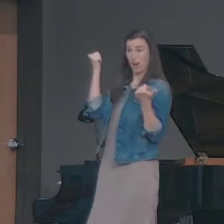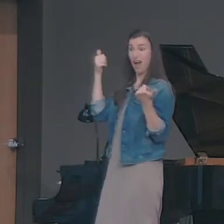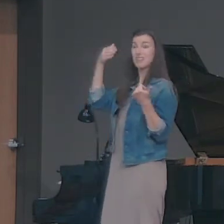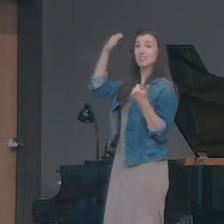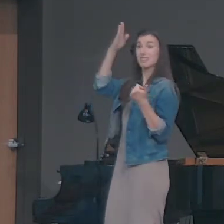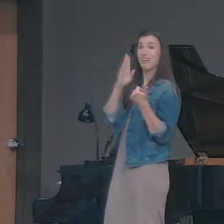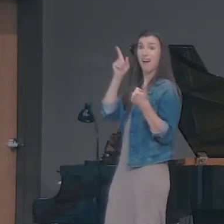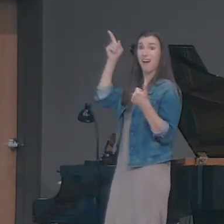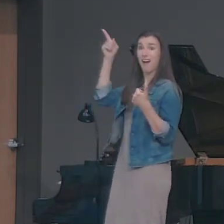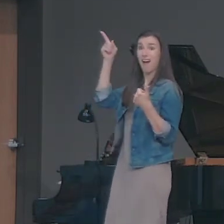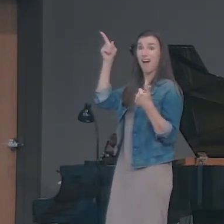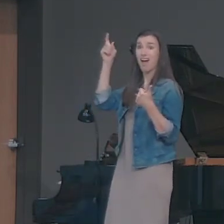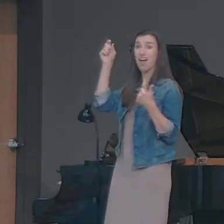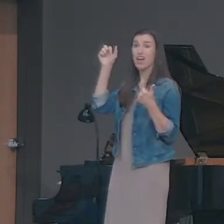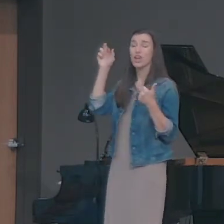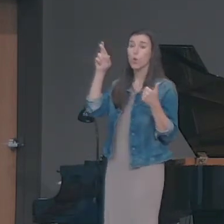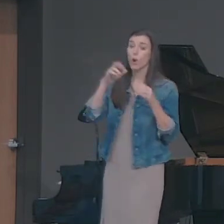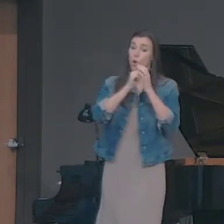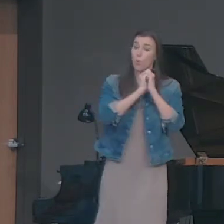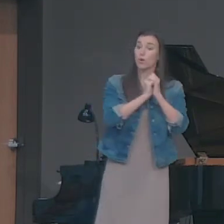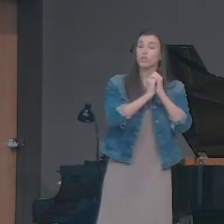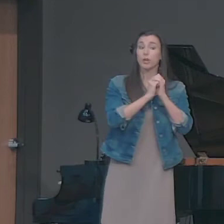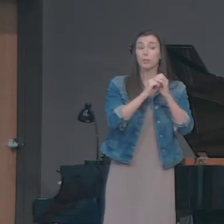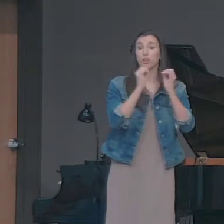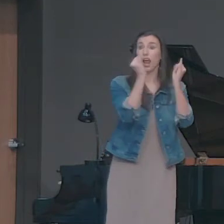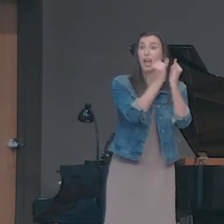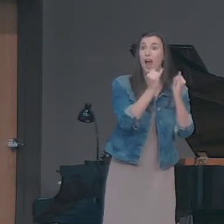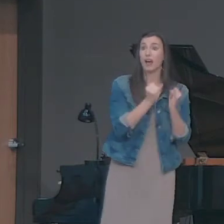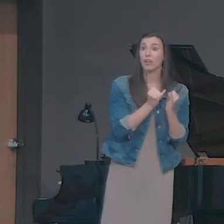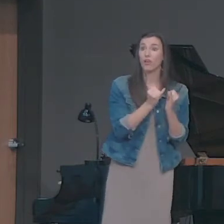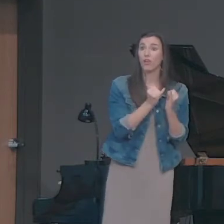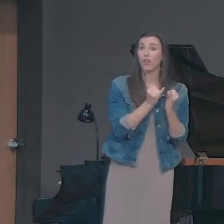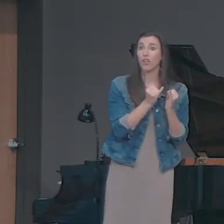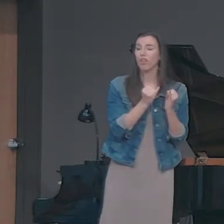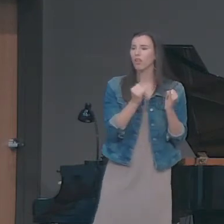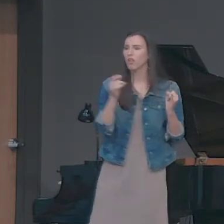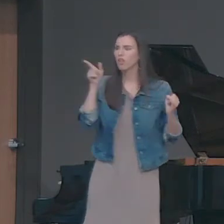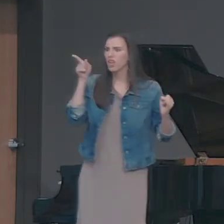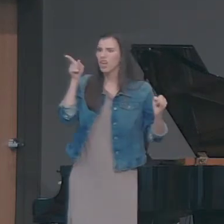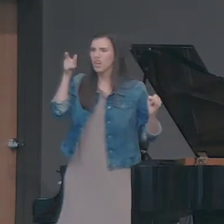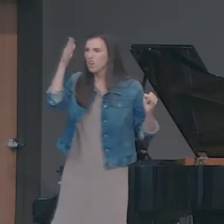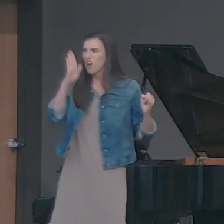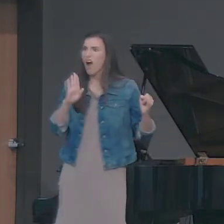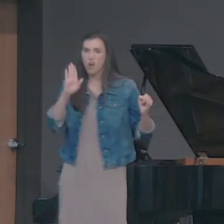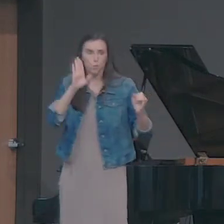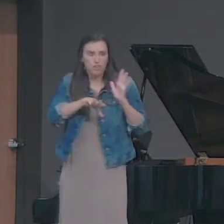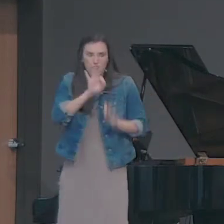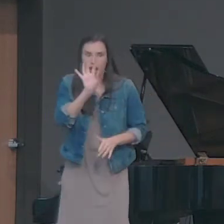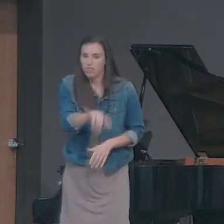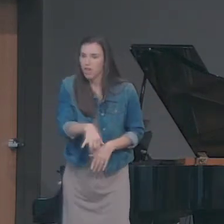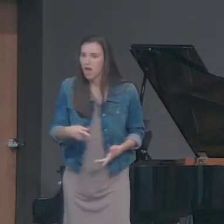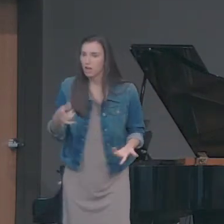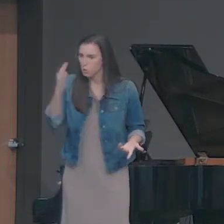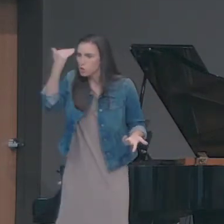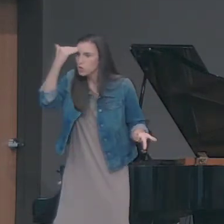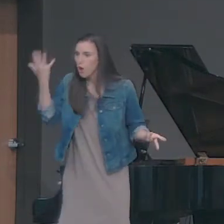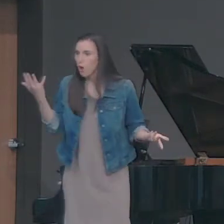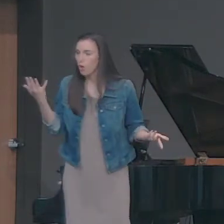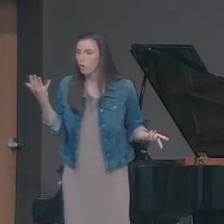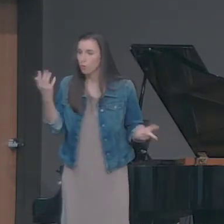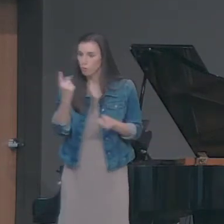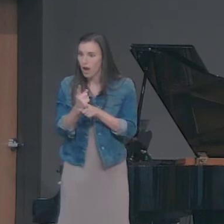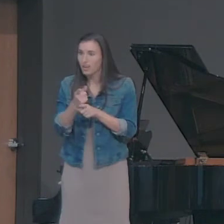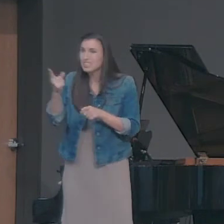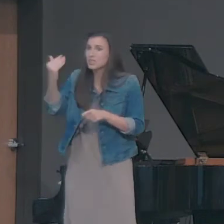God or spread out our hands to the foreign God, would not God discover this? For he knows